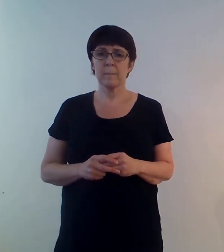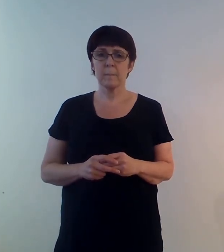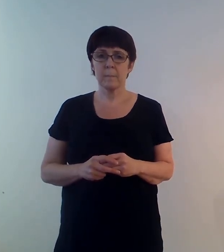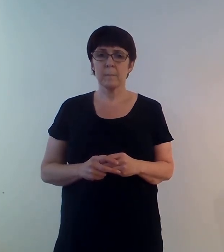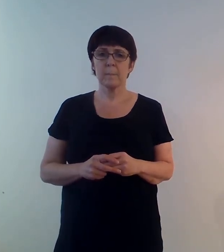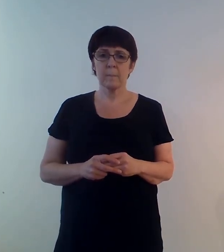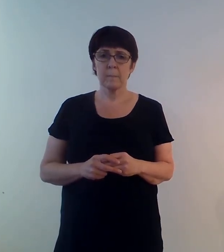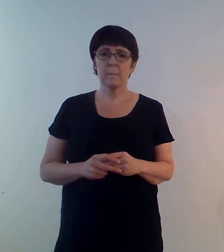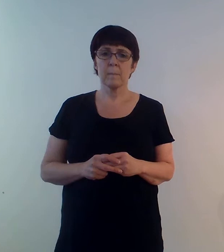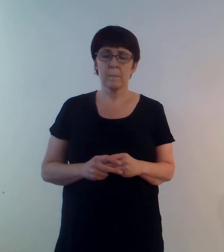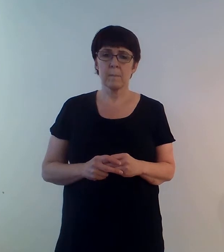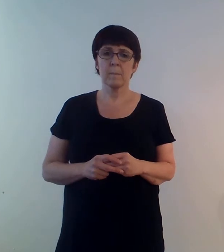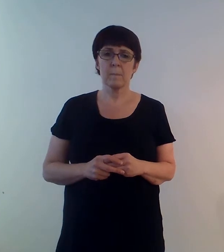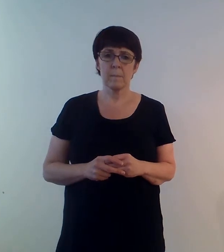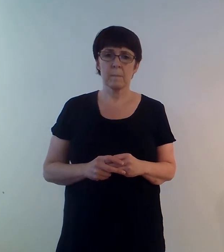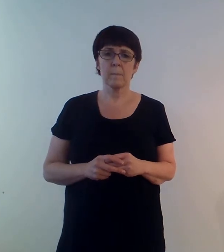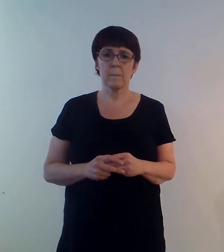Fantastic exercise.